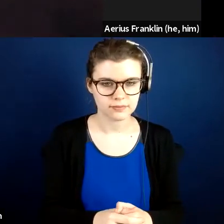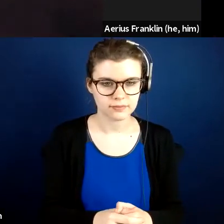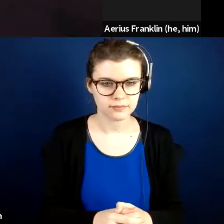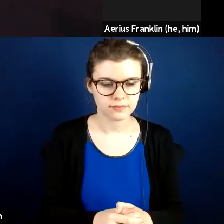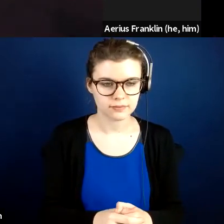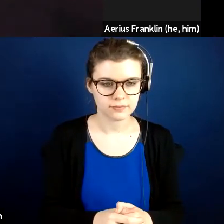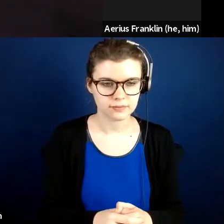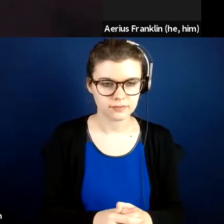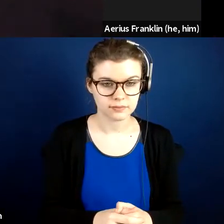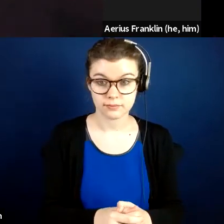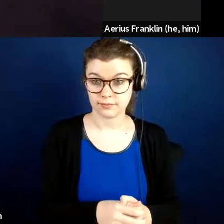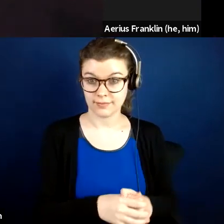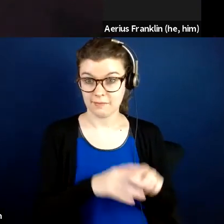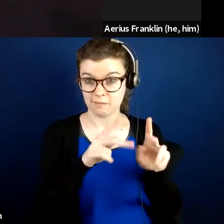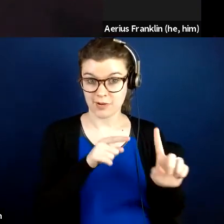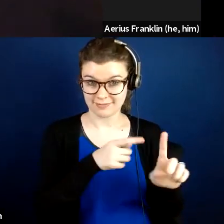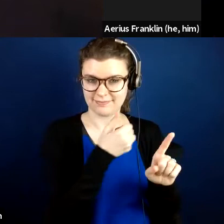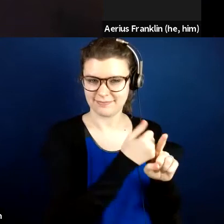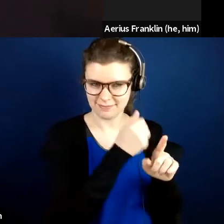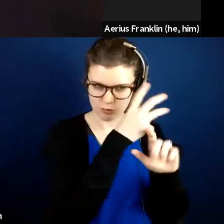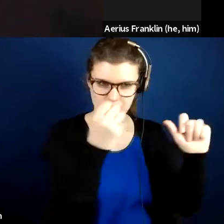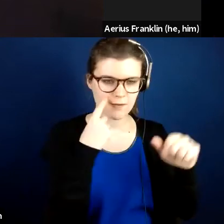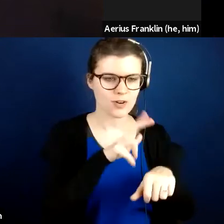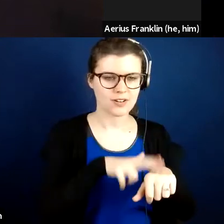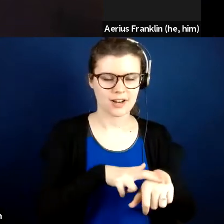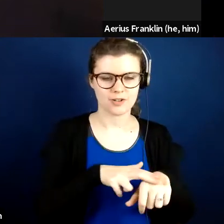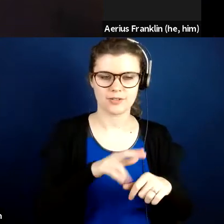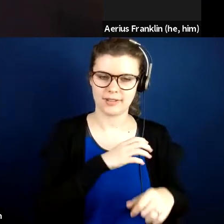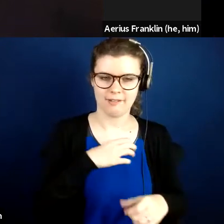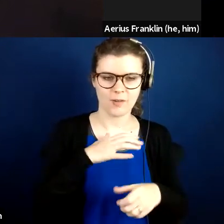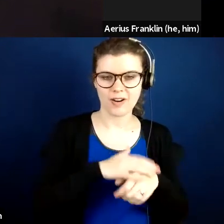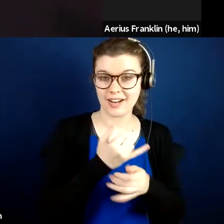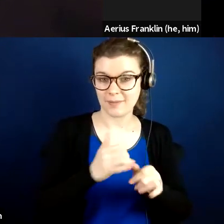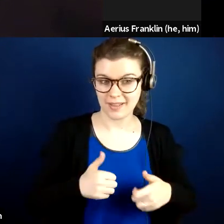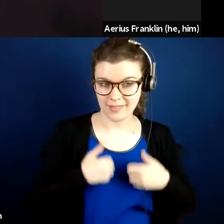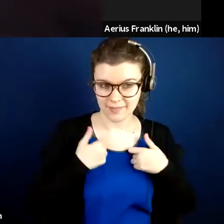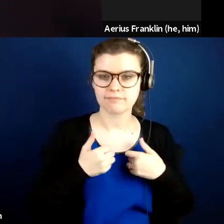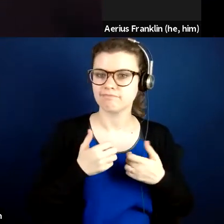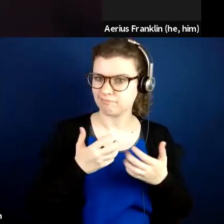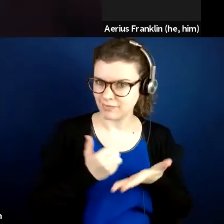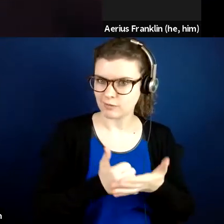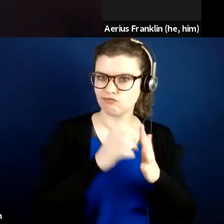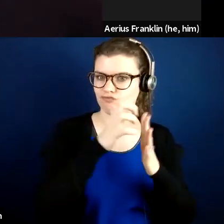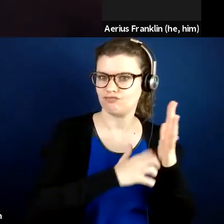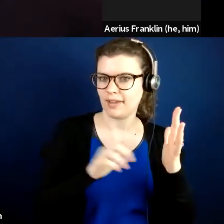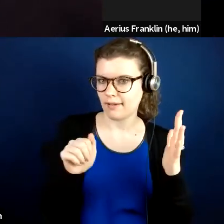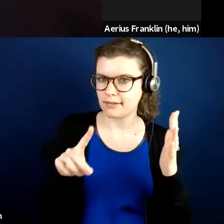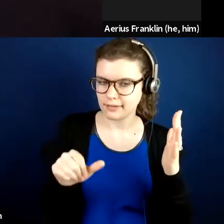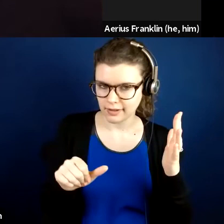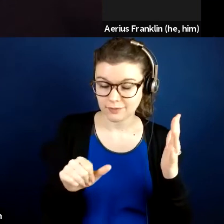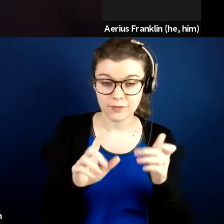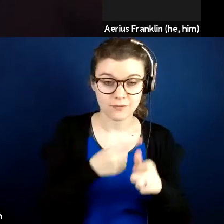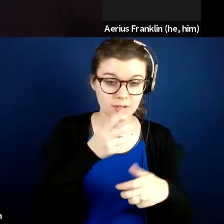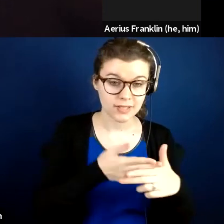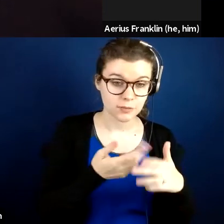This person was the president of the National Council on Independent Living and helped draft the ADA. First name starts with